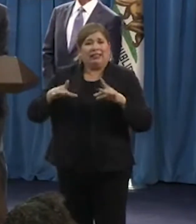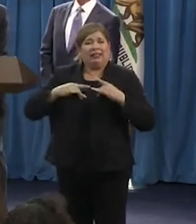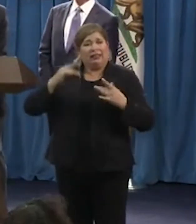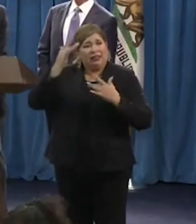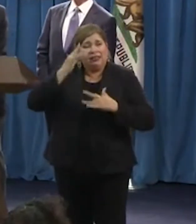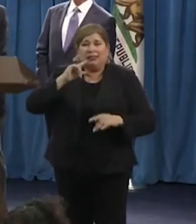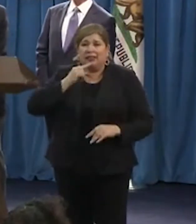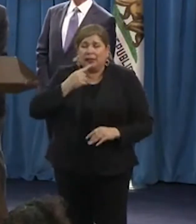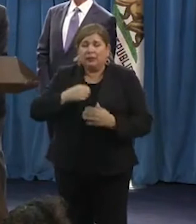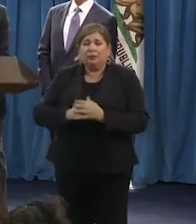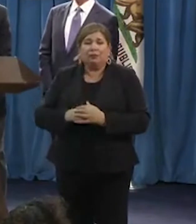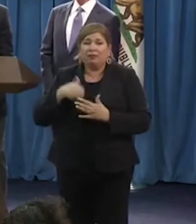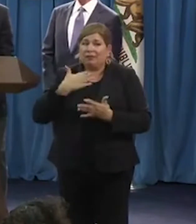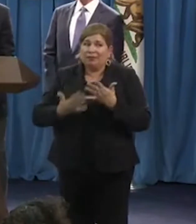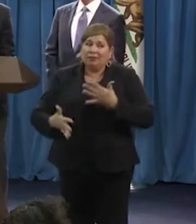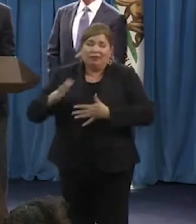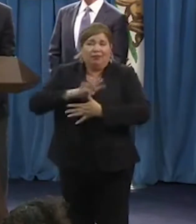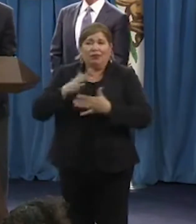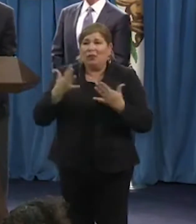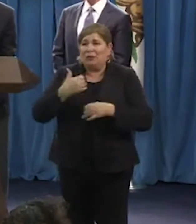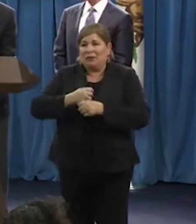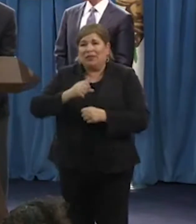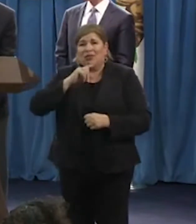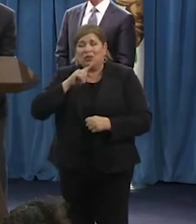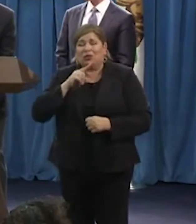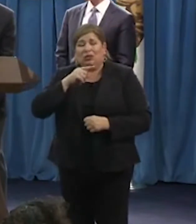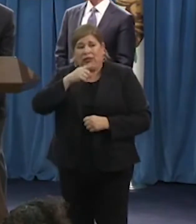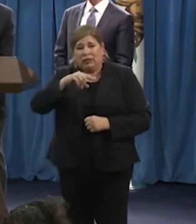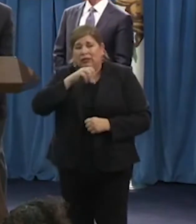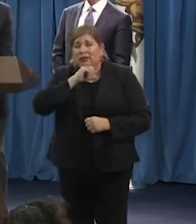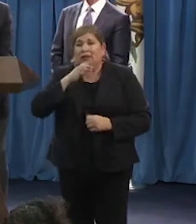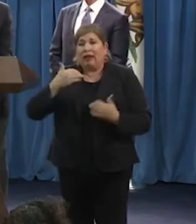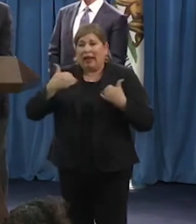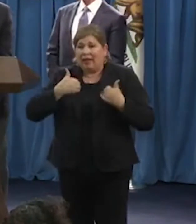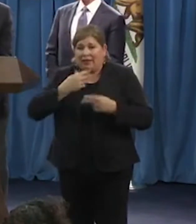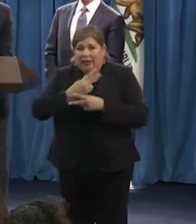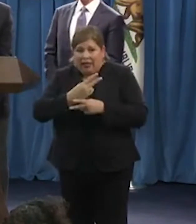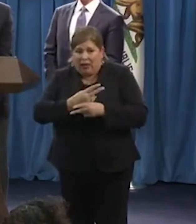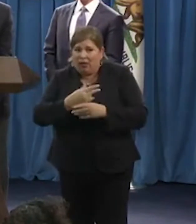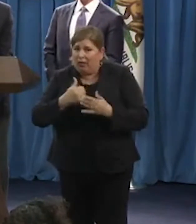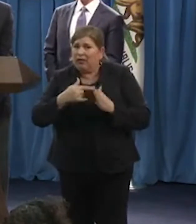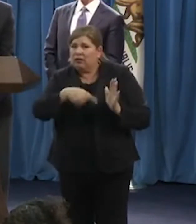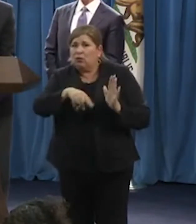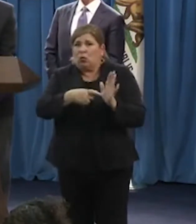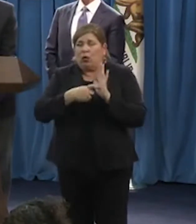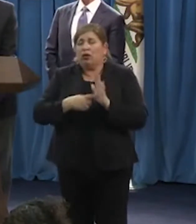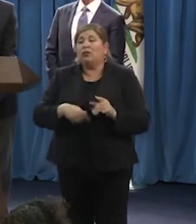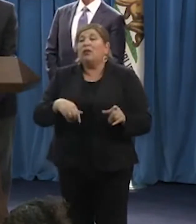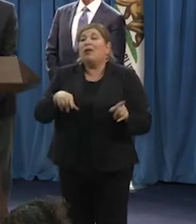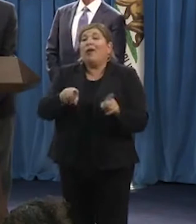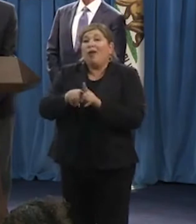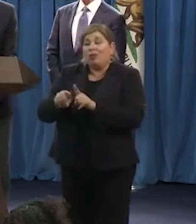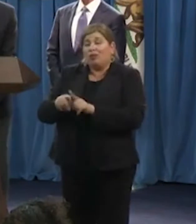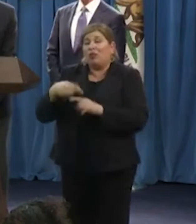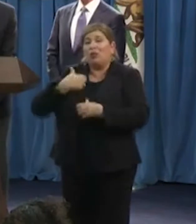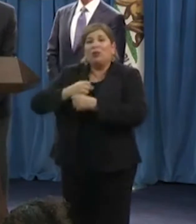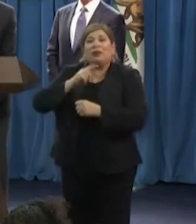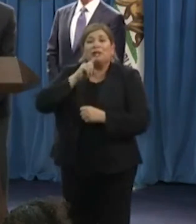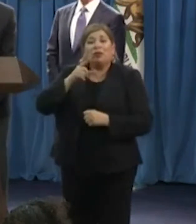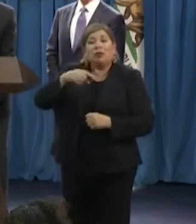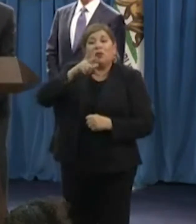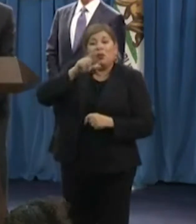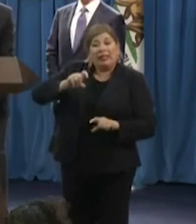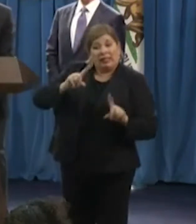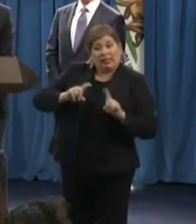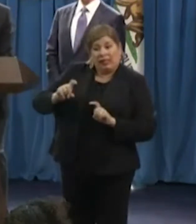our first and foremost priority is to ensure that they're getting the care that they need. Additionally, we are working to make sure that those who need testing, that we